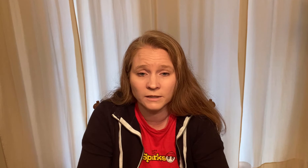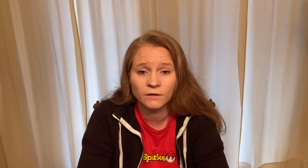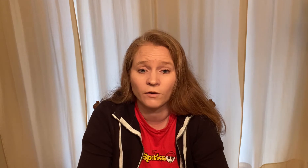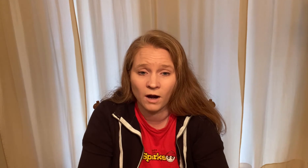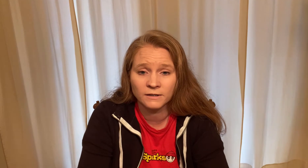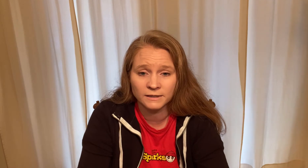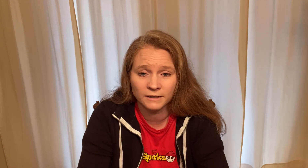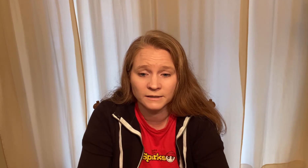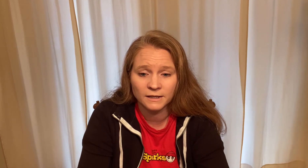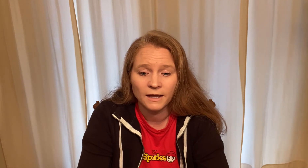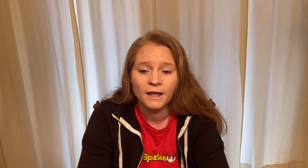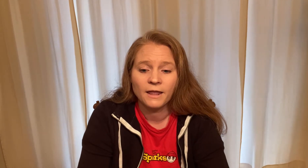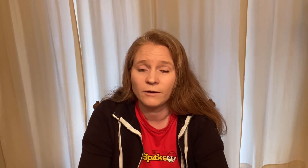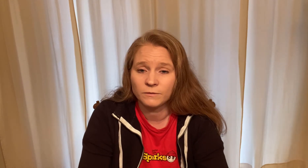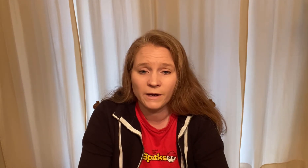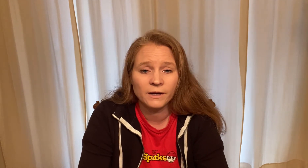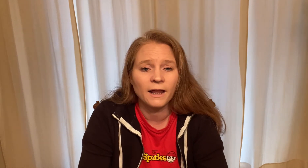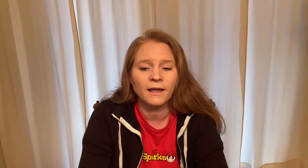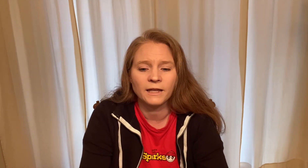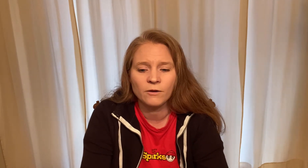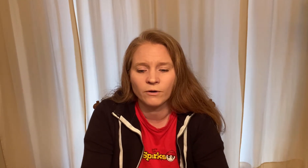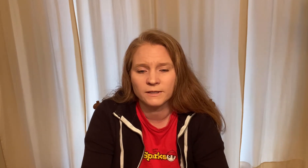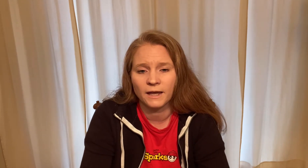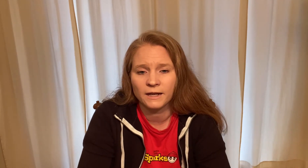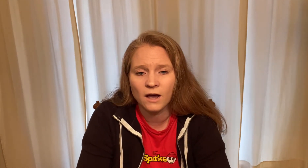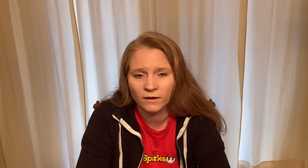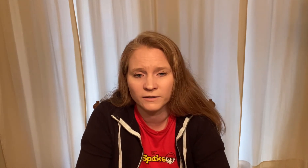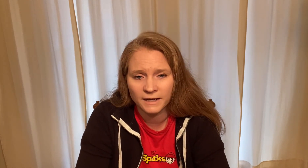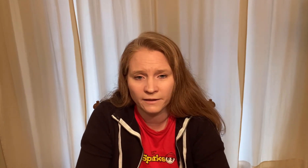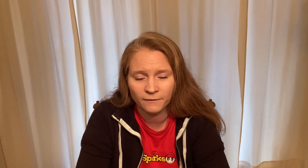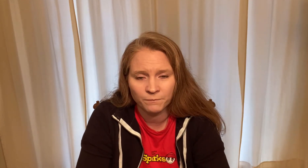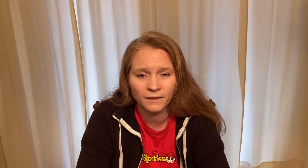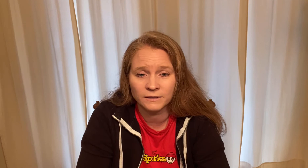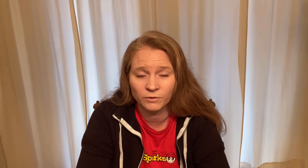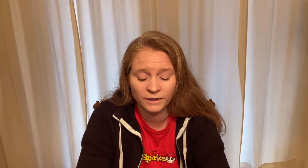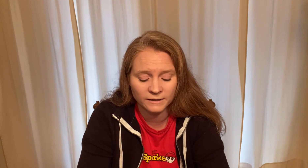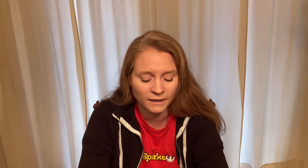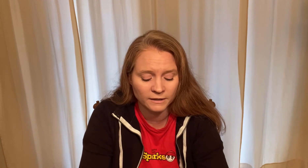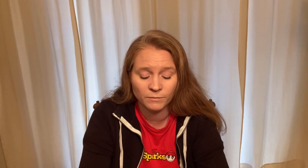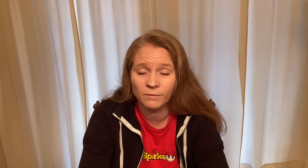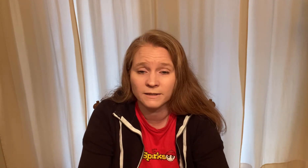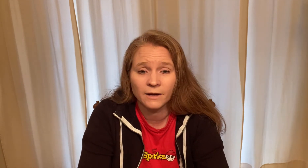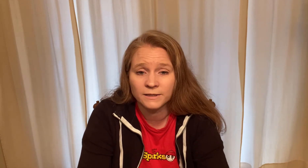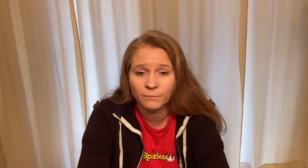for our sins, that he was buried, and that he rose again. He conquered death. And that's really exciting to me because now he's up in